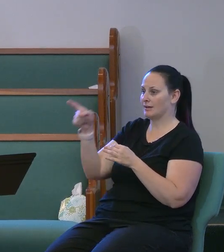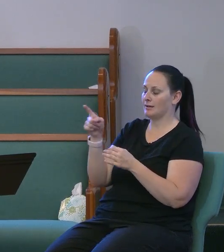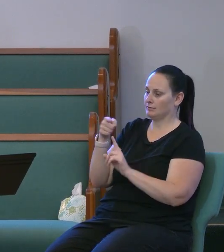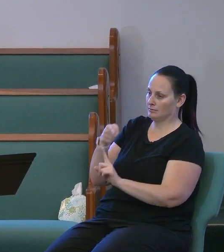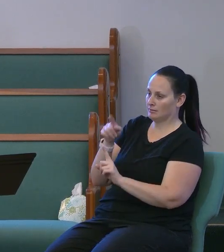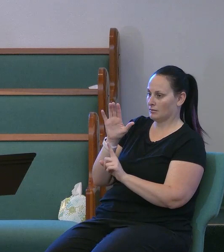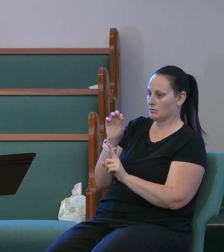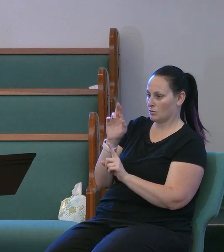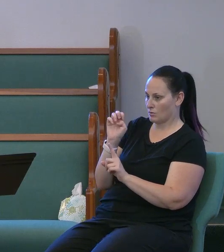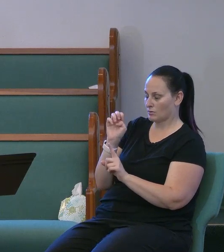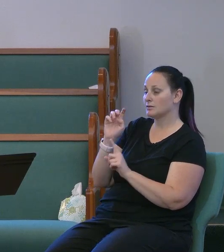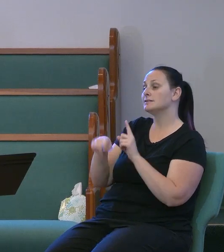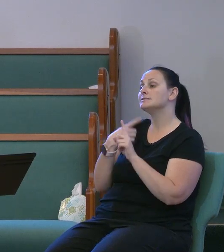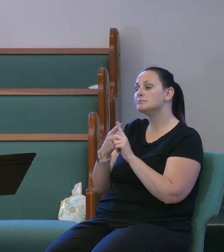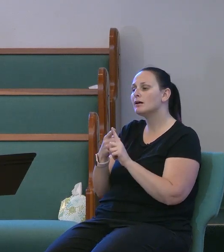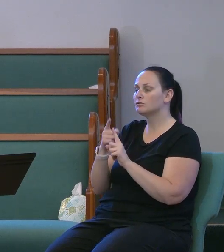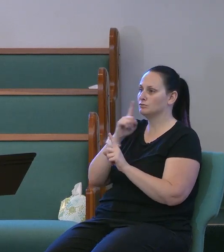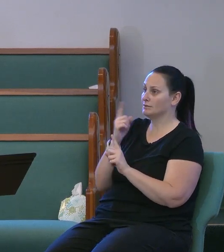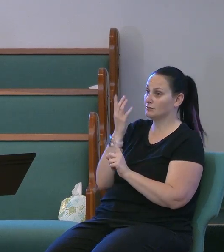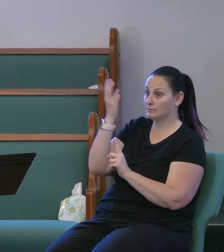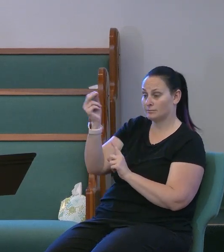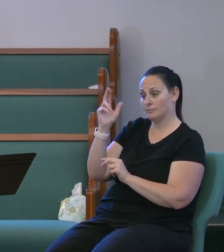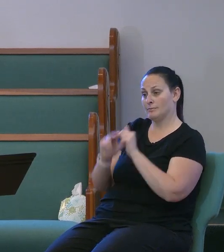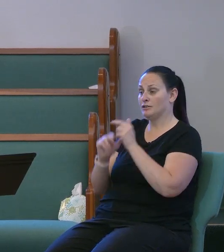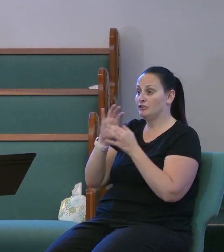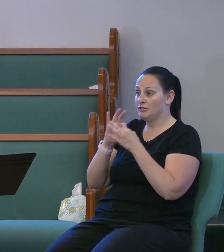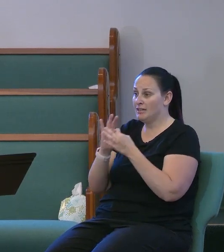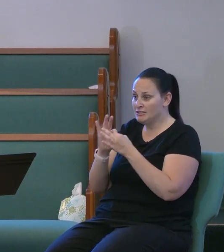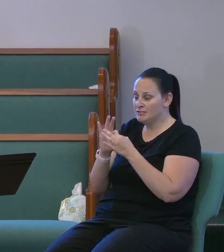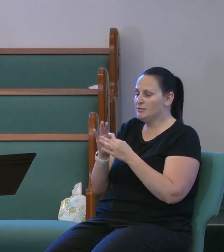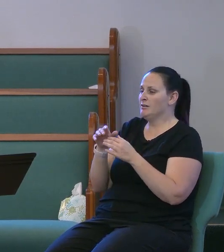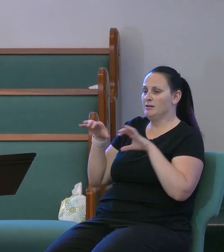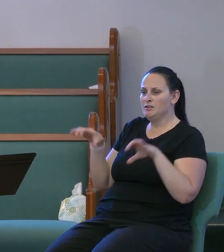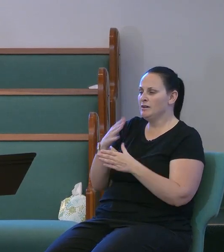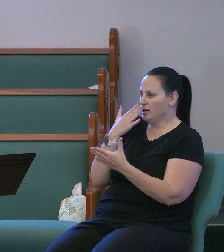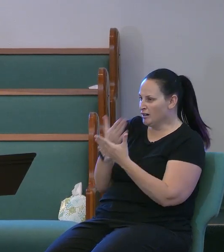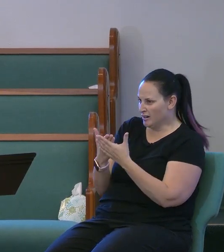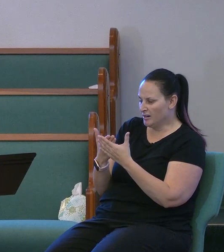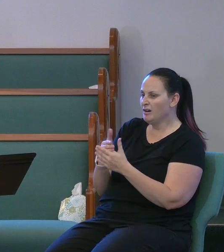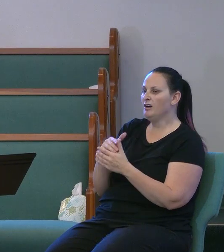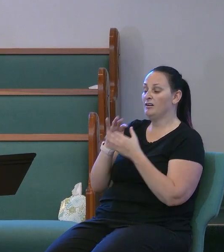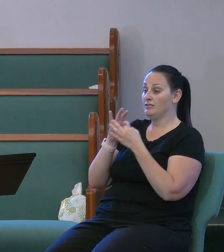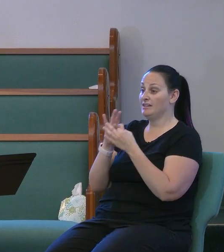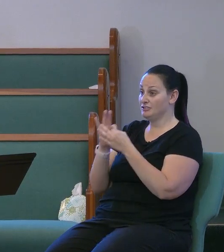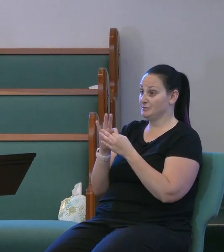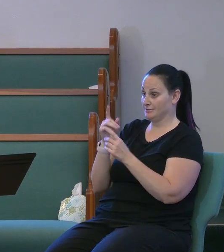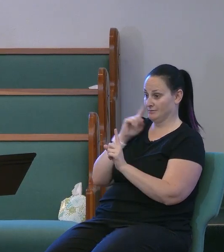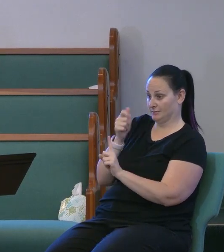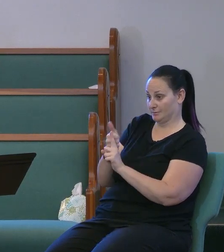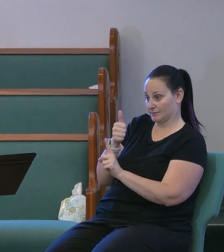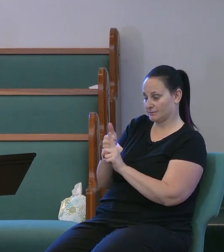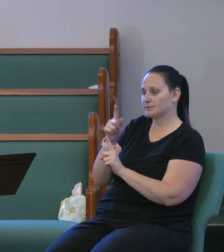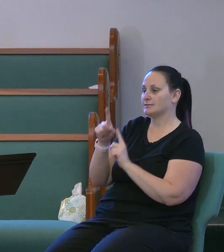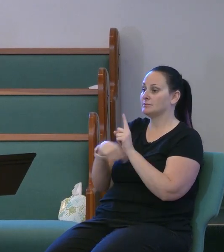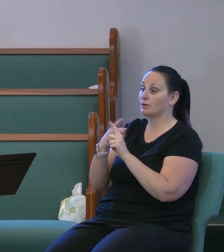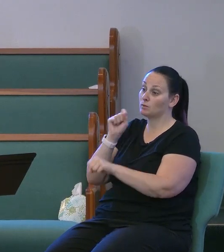core. It is about getting out, building relationships, doing good. Relationships in and of themselves are